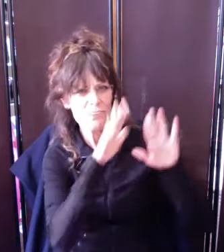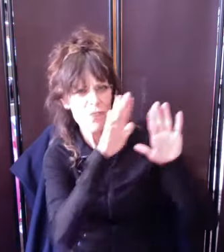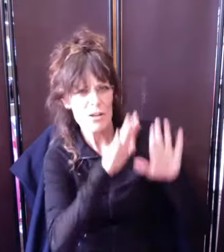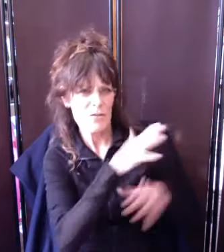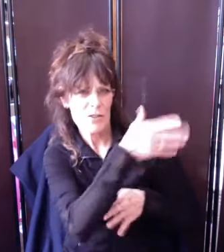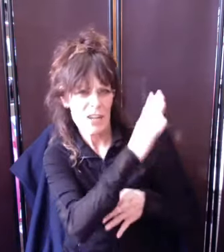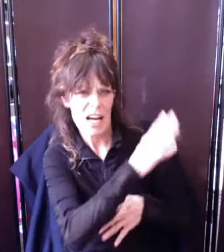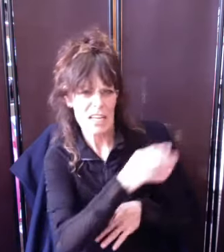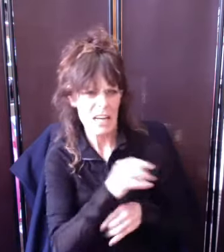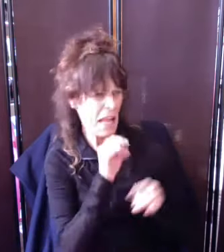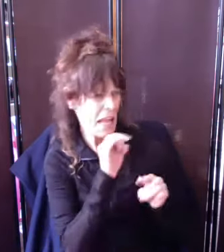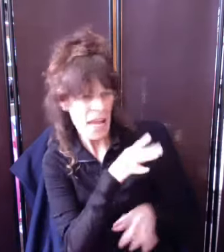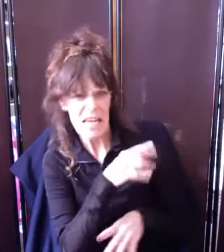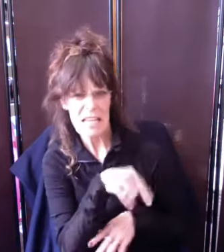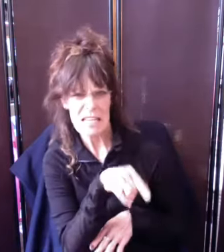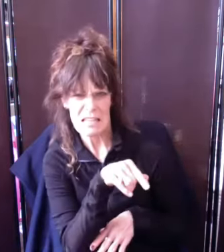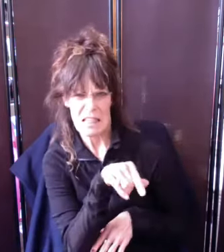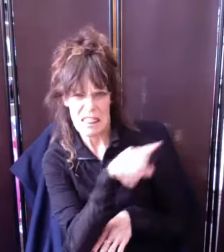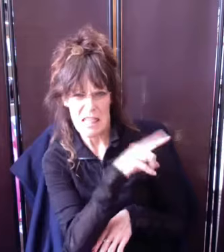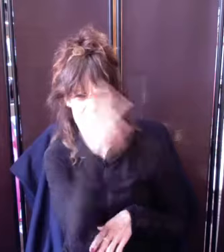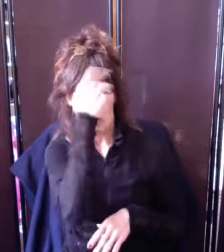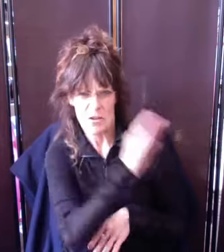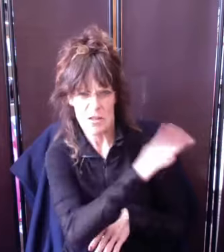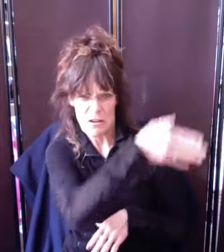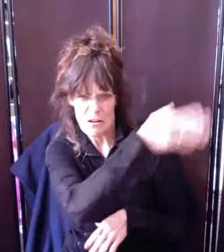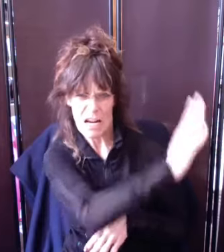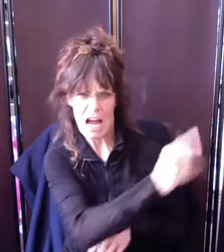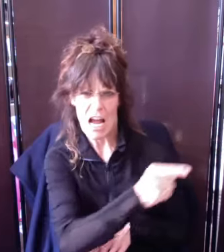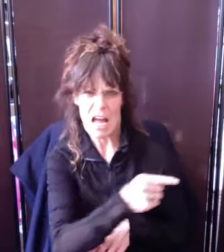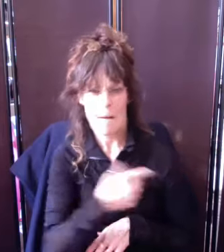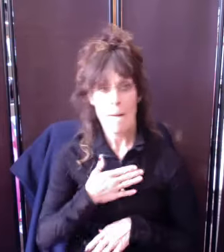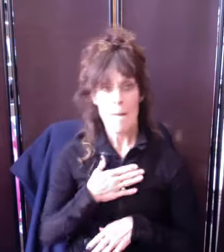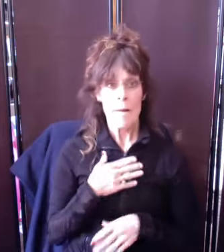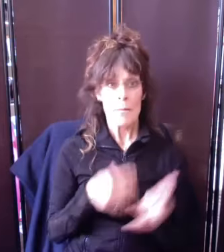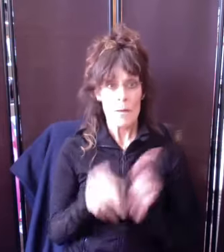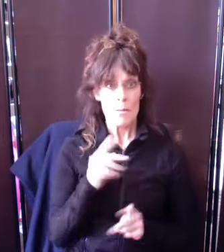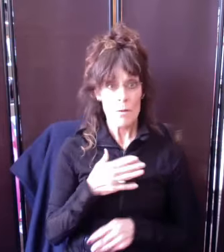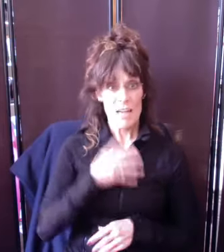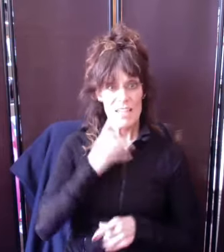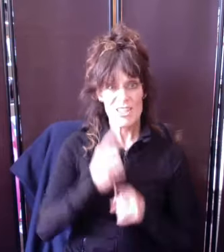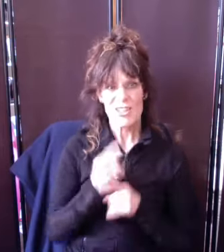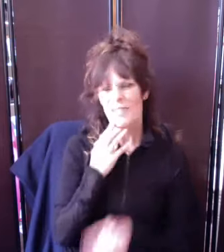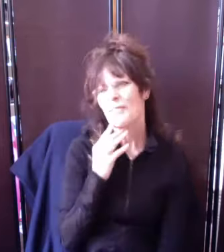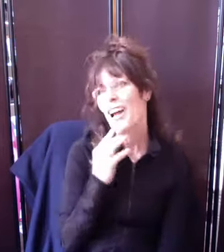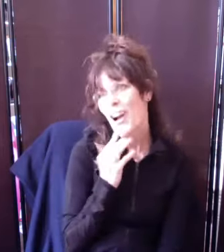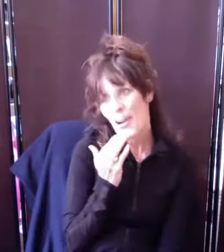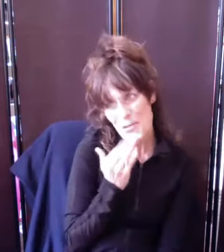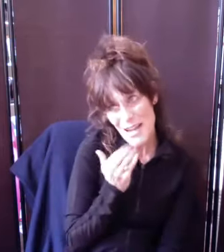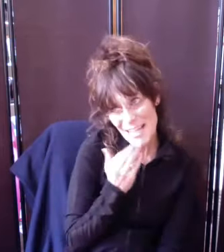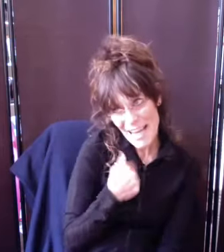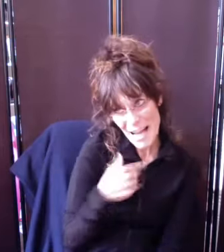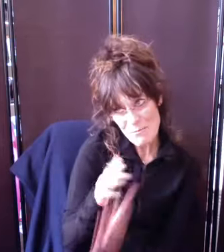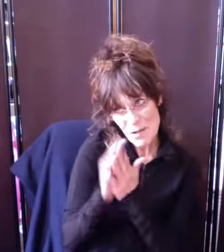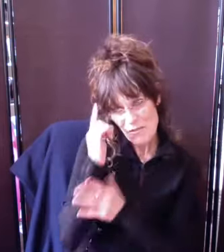them. You know, because when people like my sister would say, oh, honey, I'm praying for you, I felt like, you know, somebody